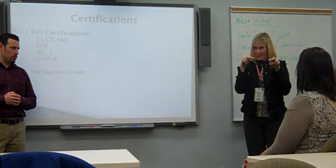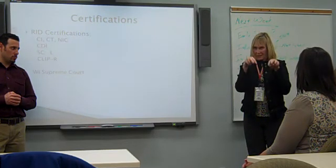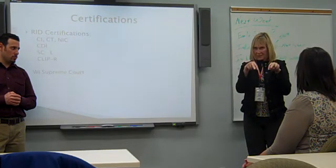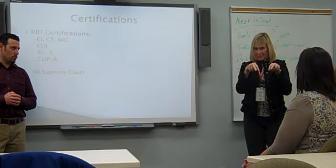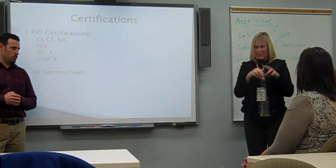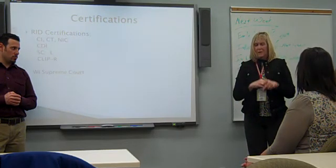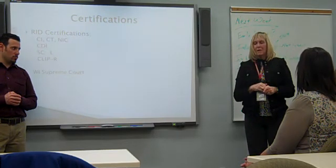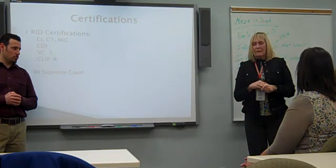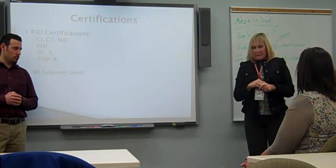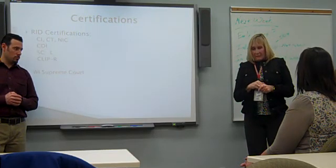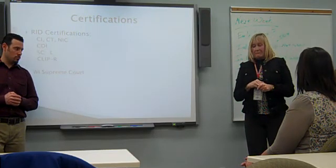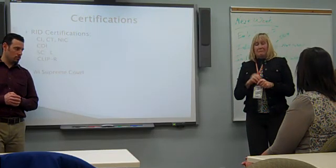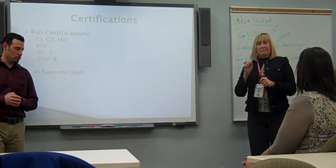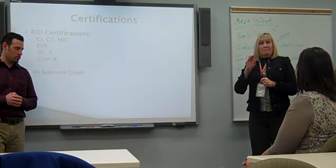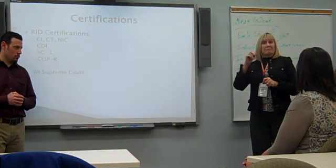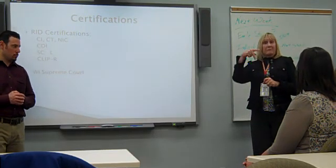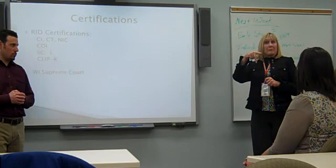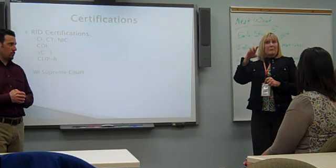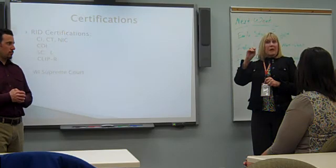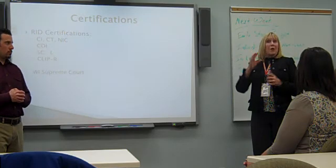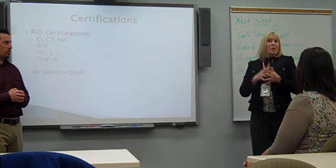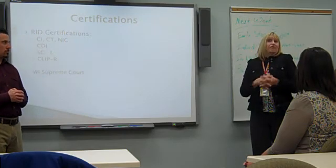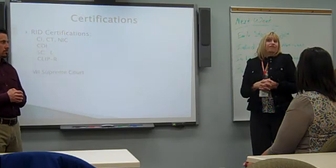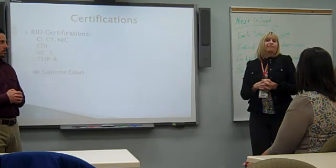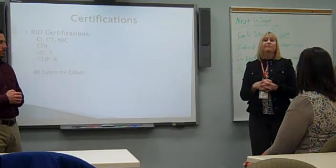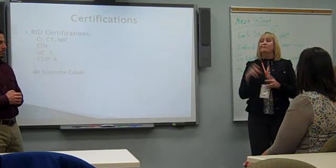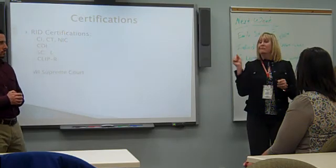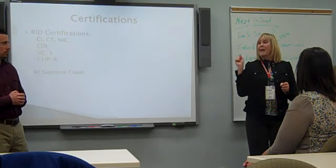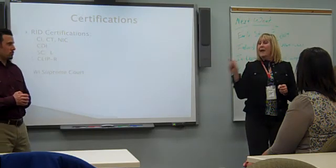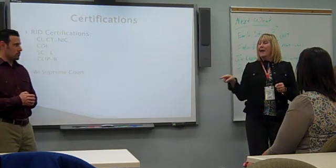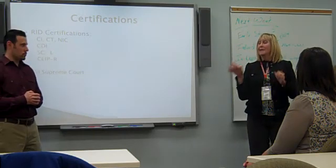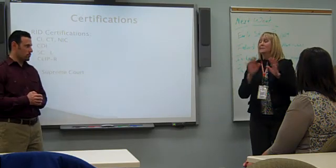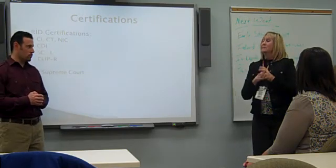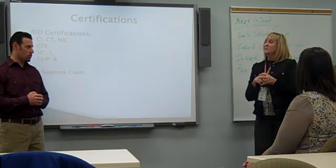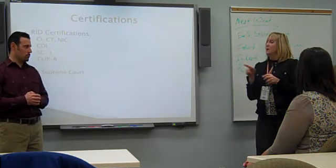So, of course, he can't be near kids. And the PO would watch him.